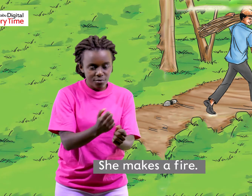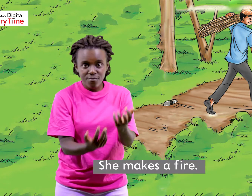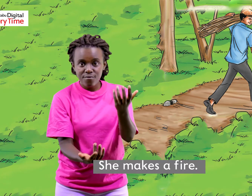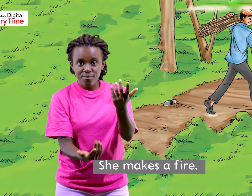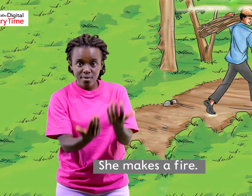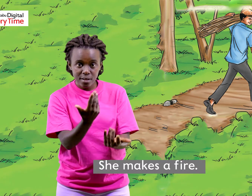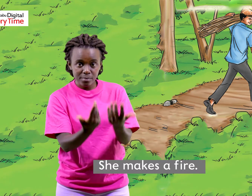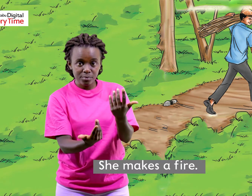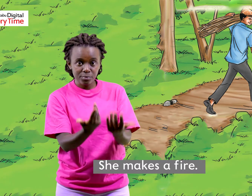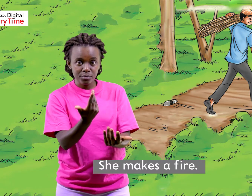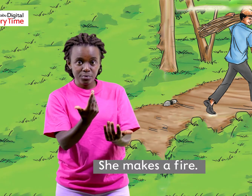She makes a fire.